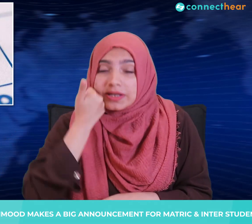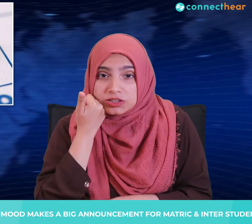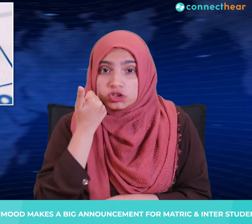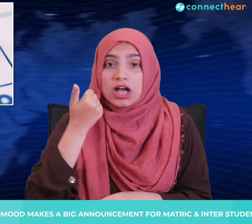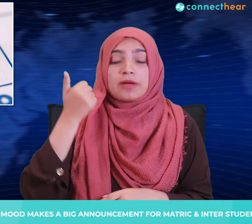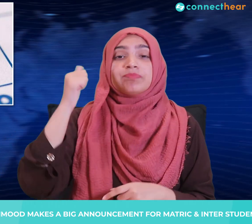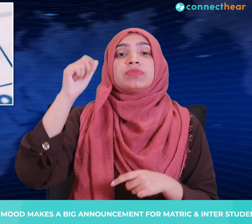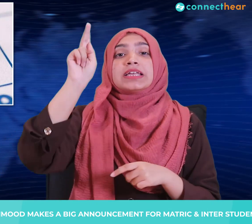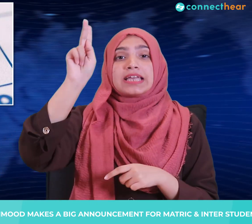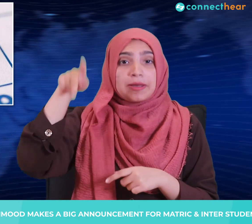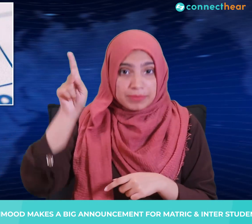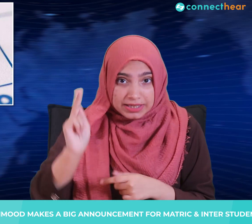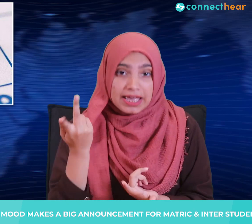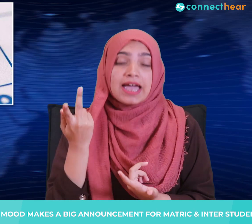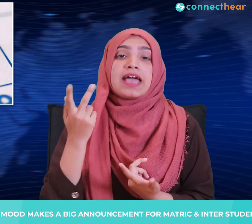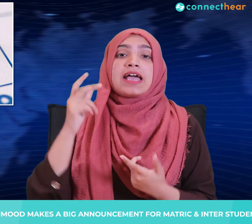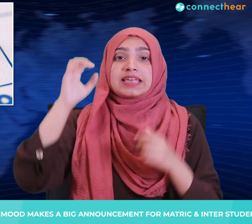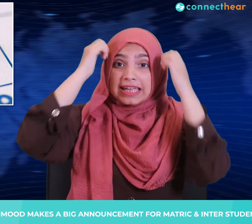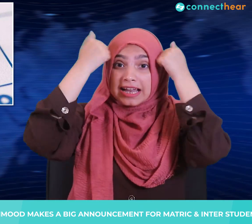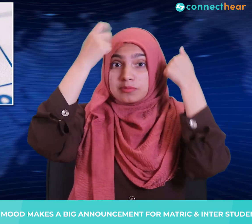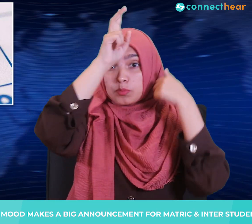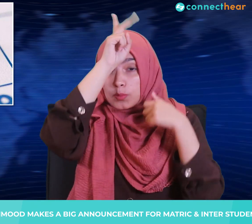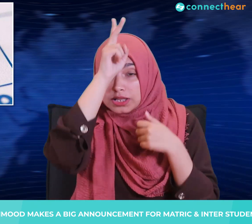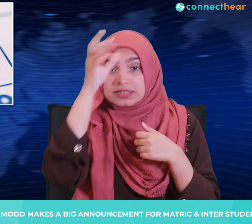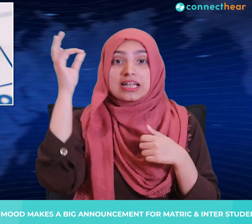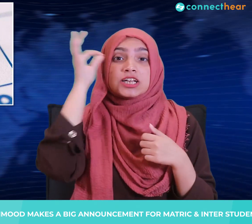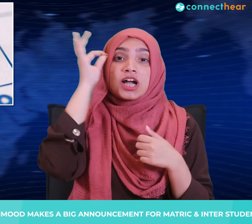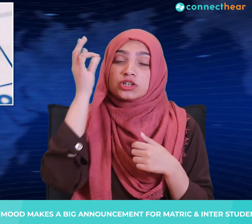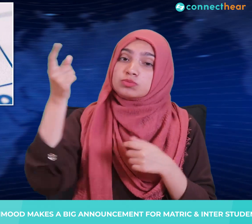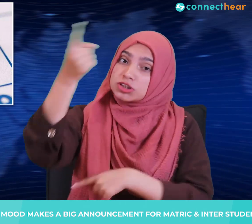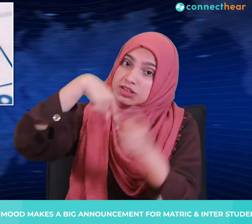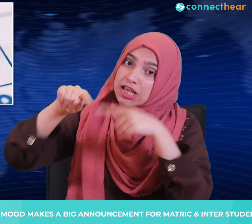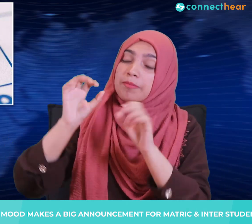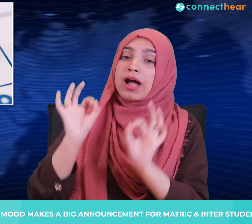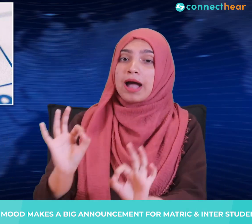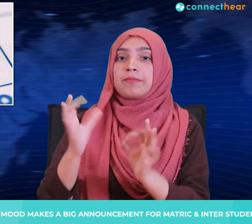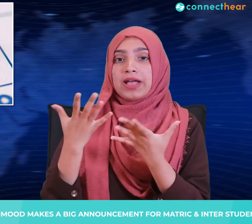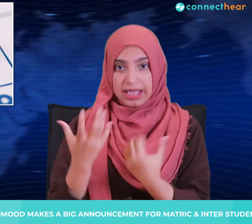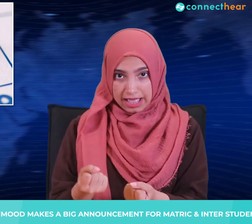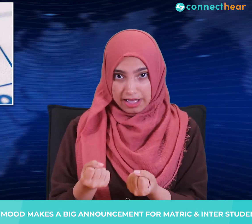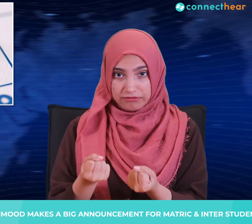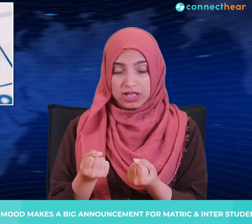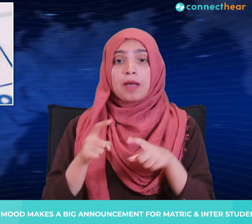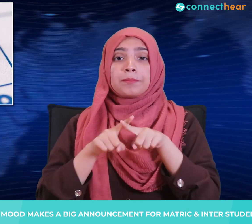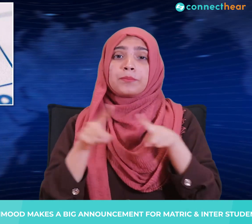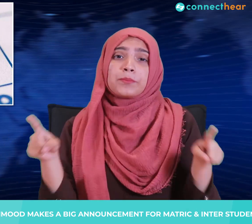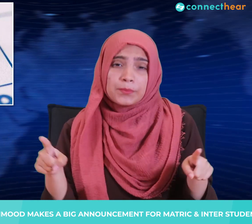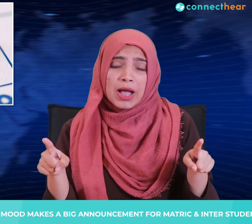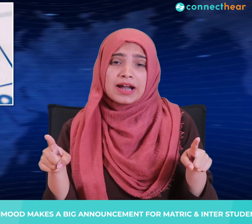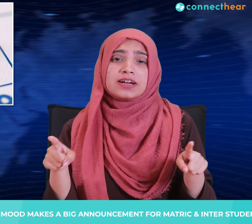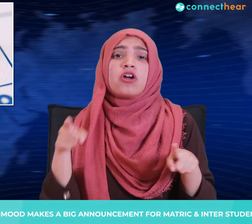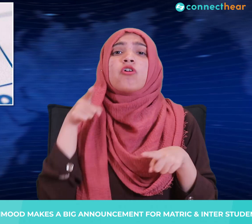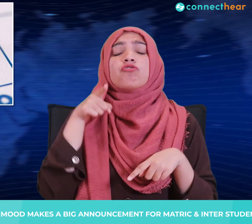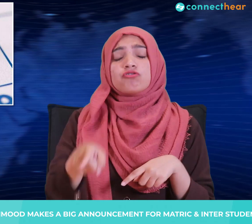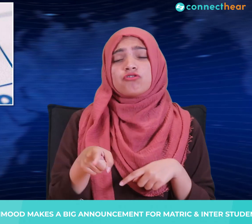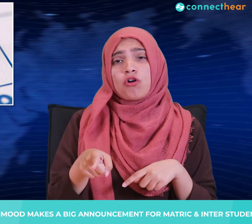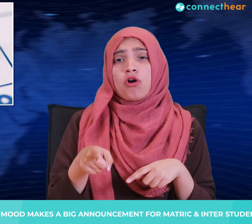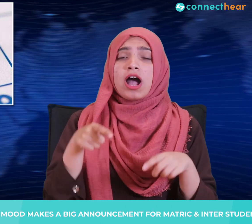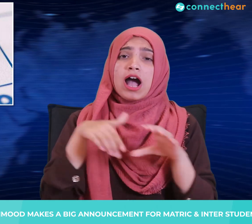and Azad, Jammu, and Kashmir. As for Sindh, the planned operation of schools has been disrupted by the unilateral decision